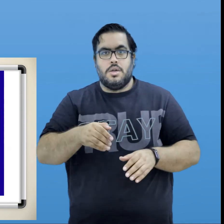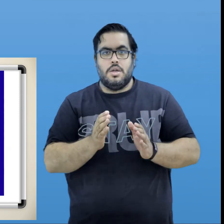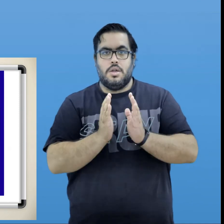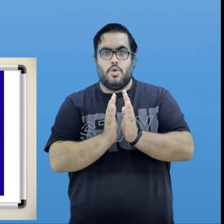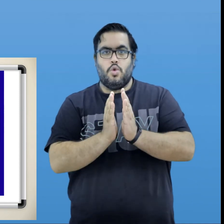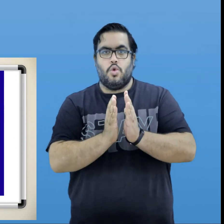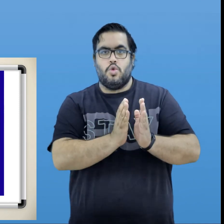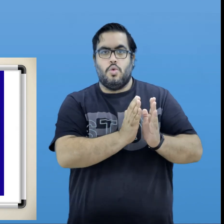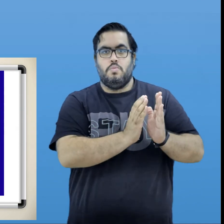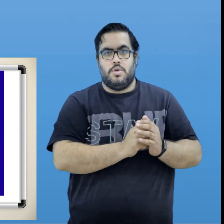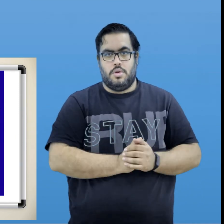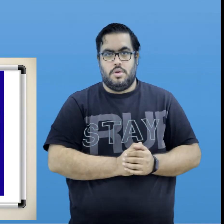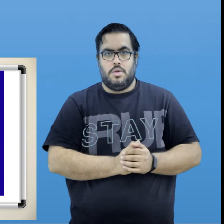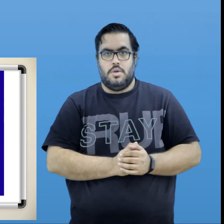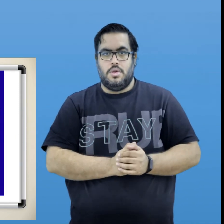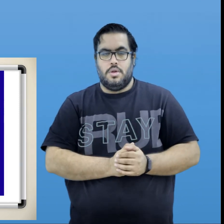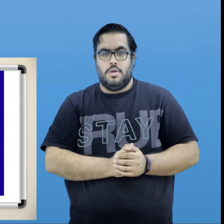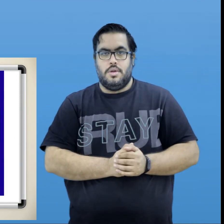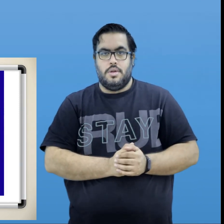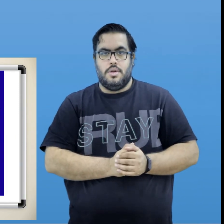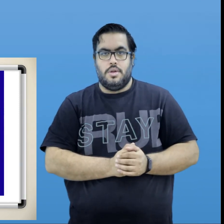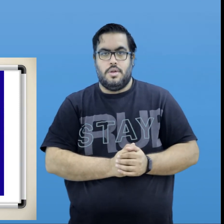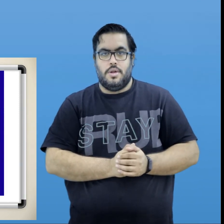books. What was it full of?